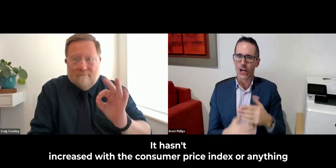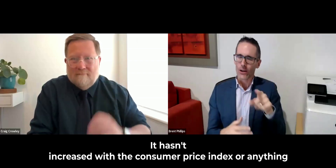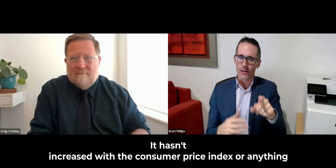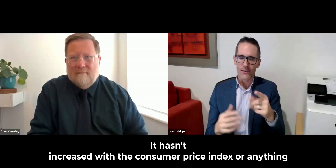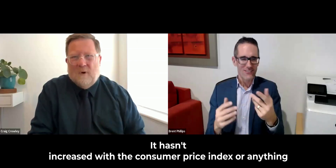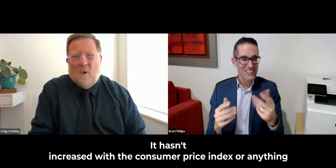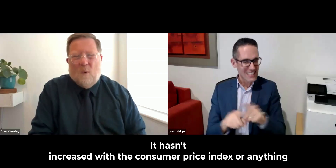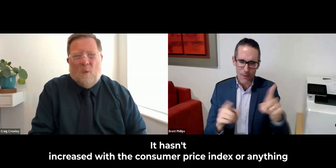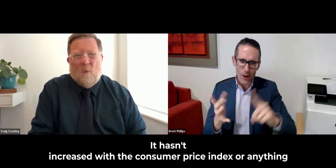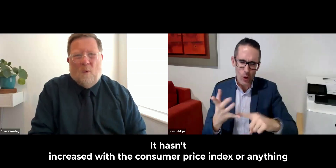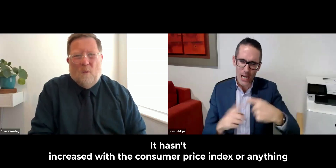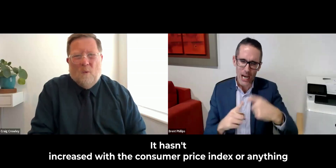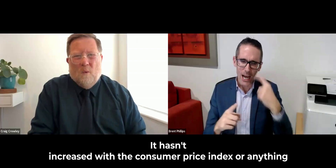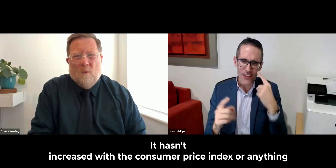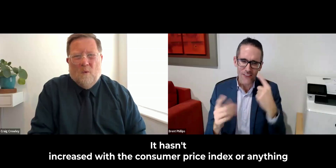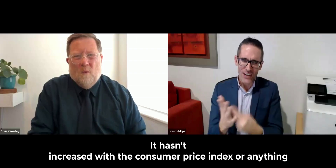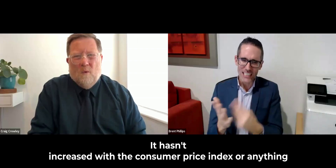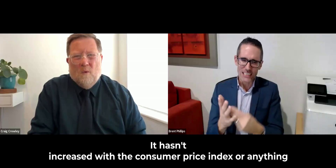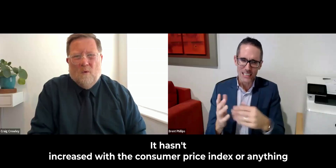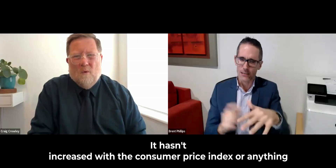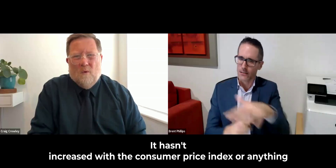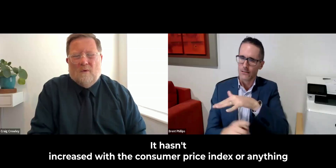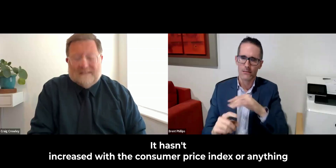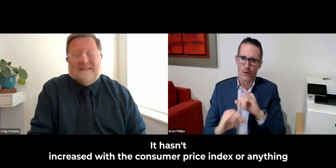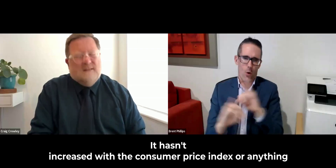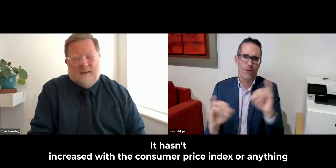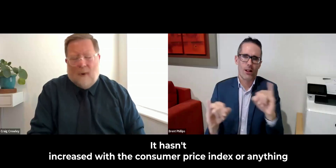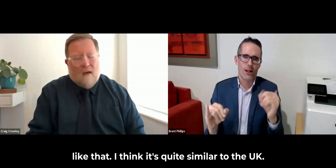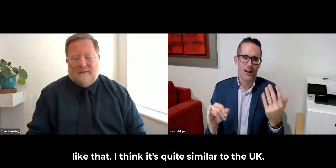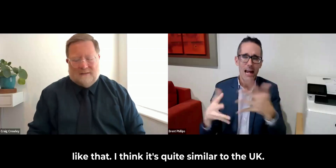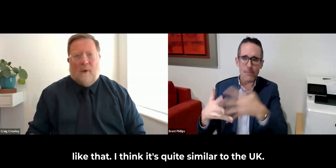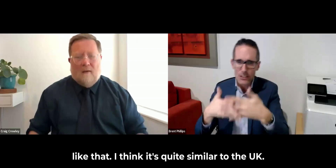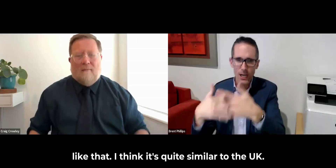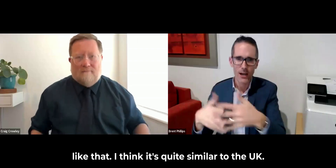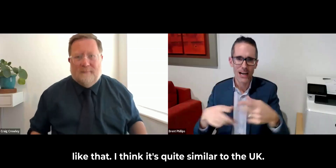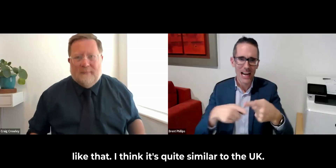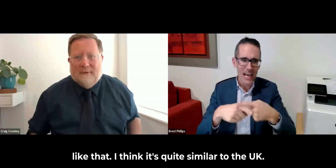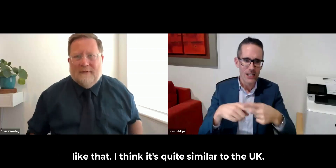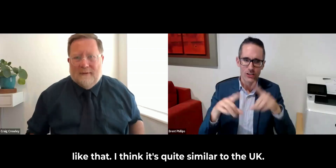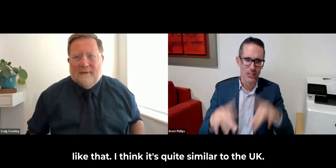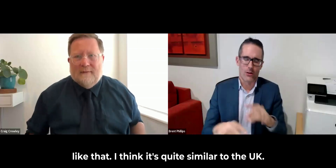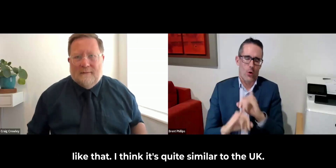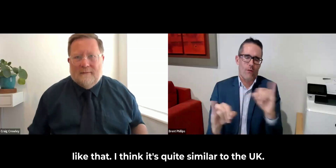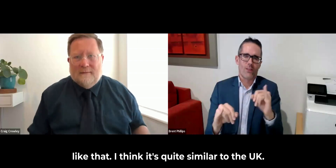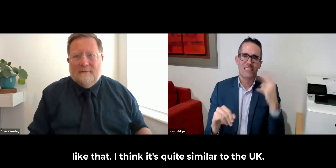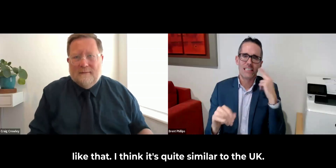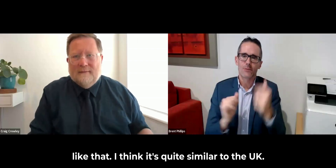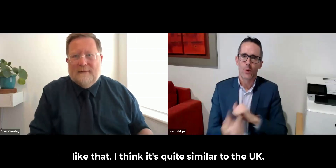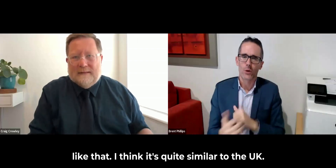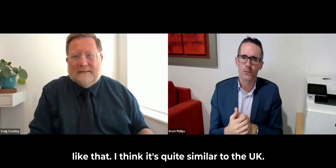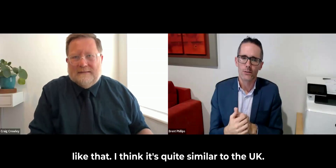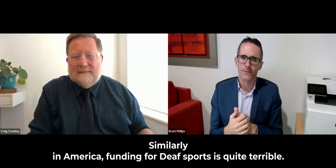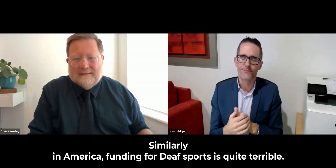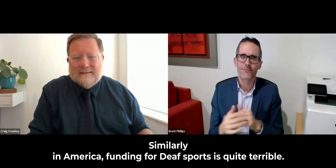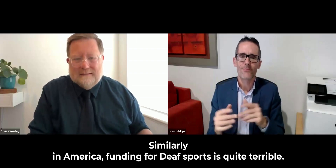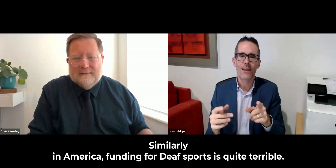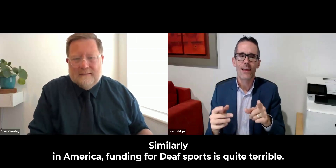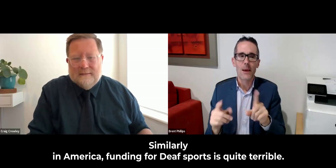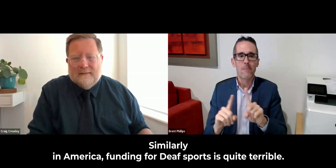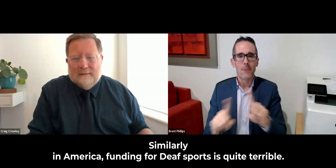the consumer price index or anything like that. I think it's quite similar to the UK. Similarly, in